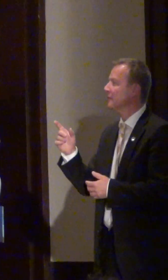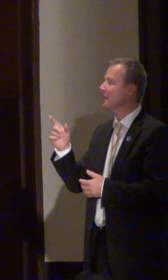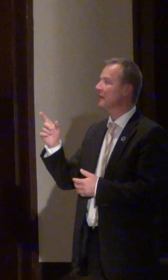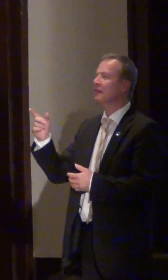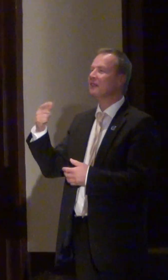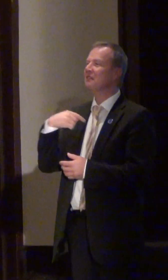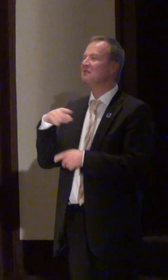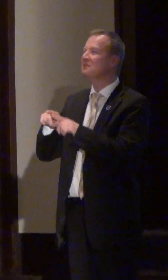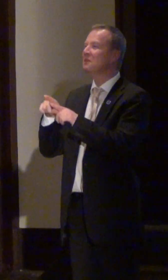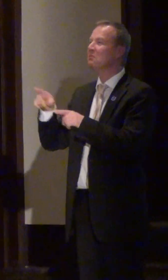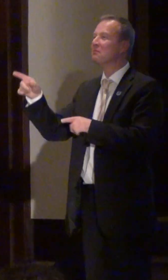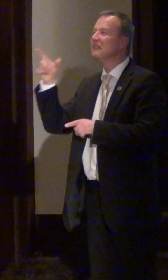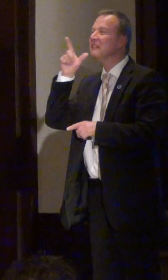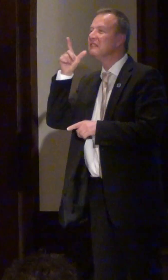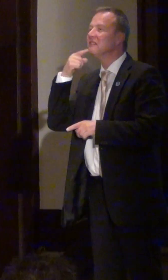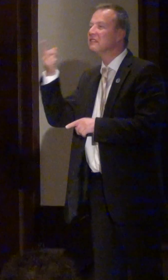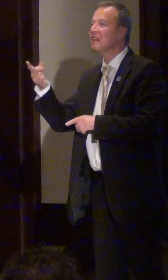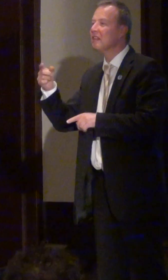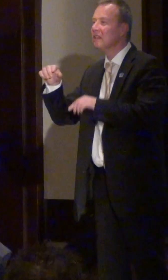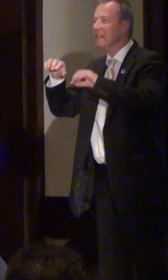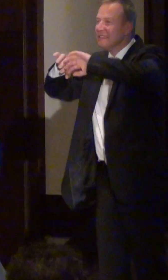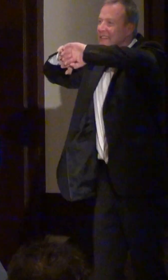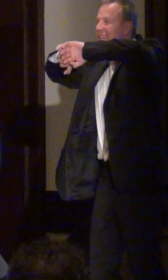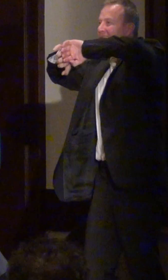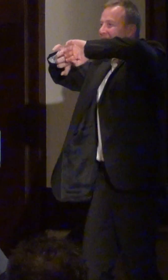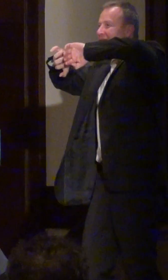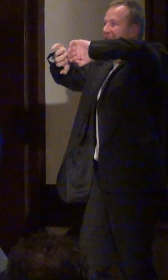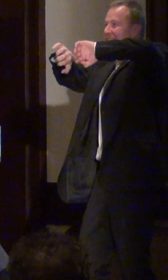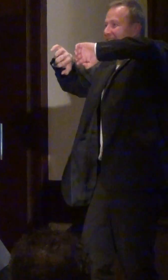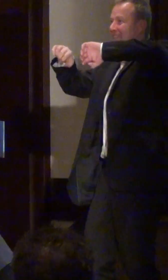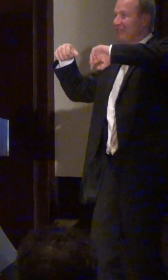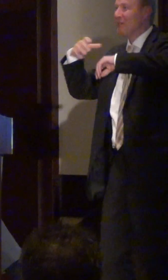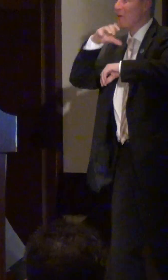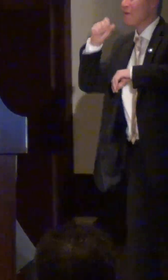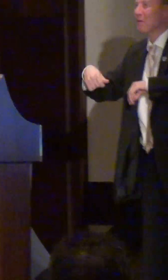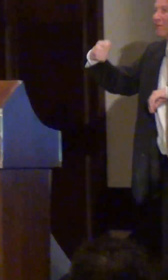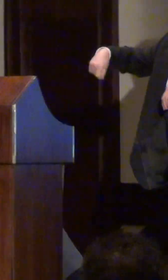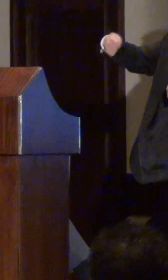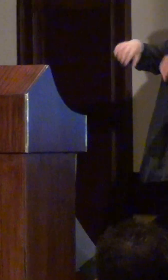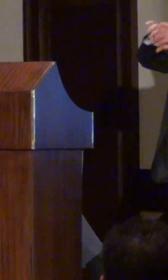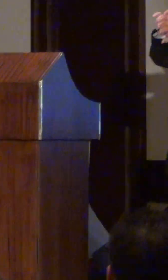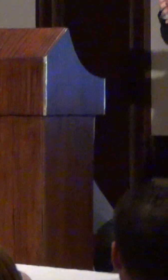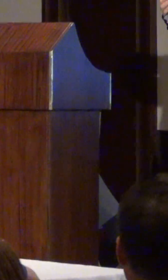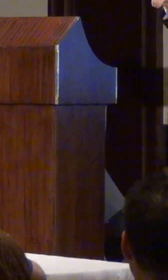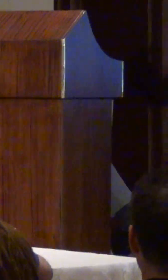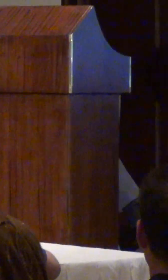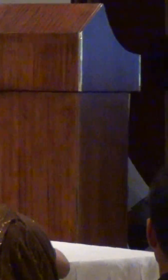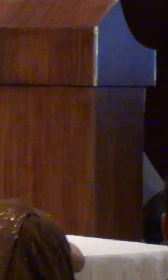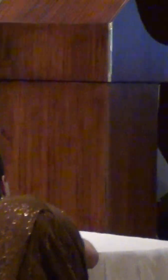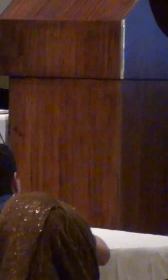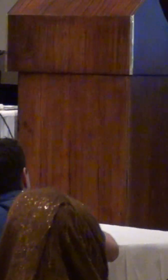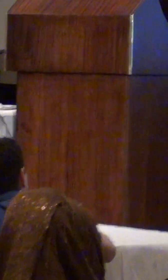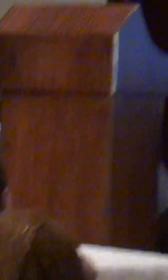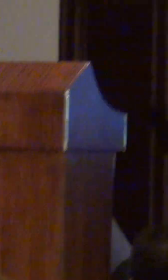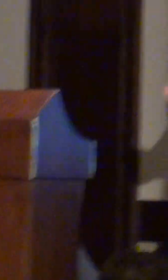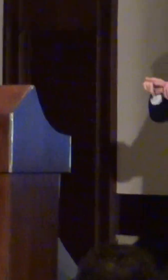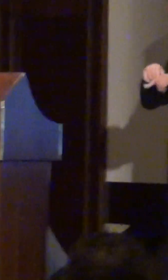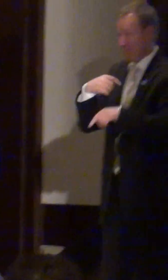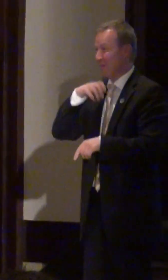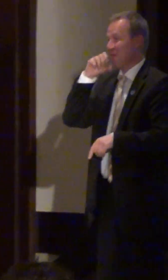Thank you. I think, as Liz also said, just reaching through those curtains as